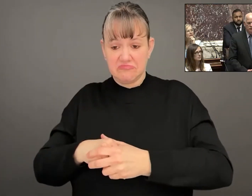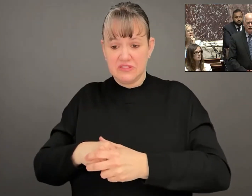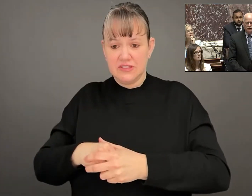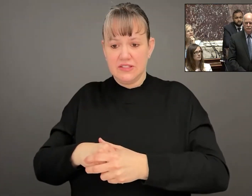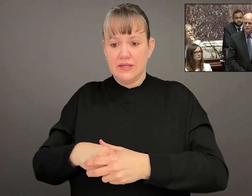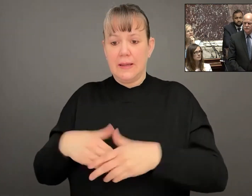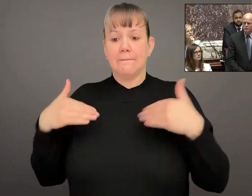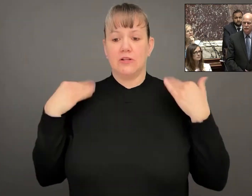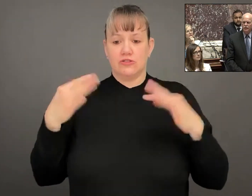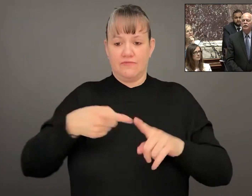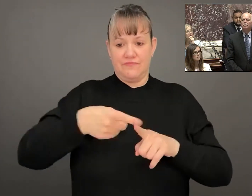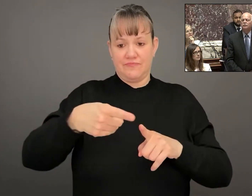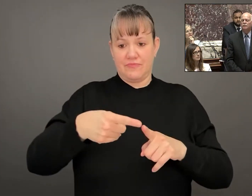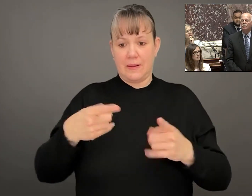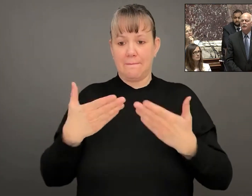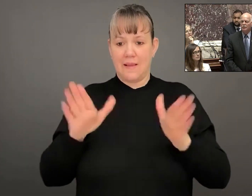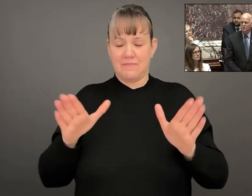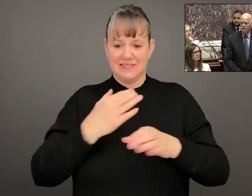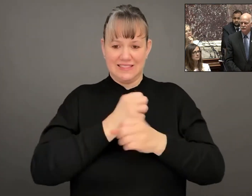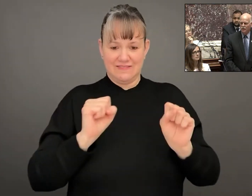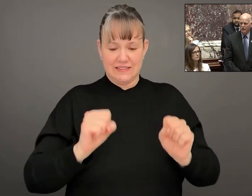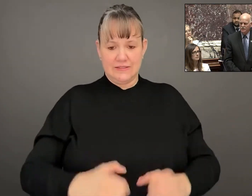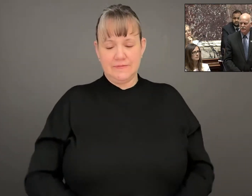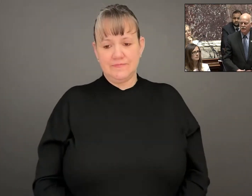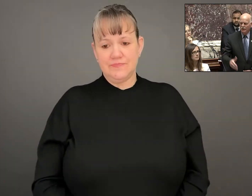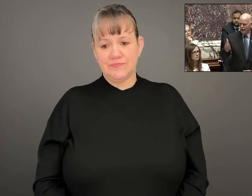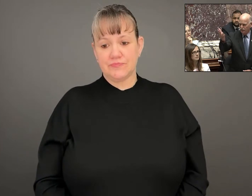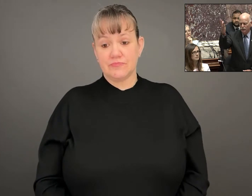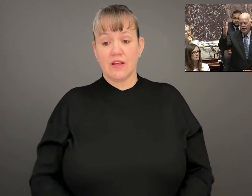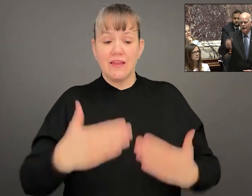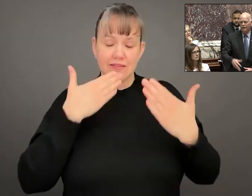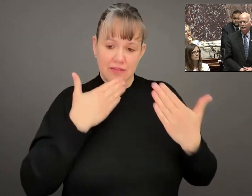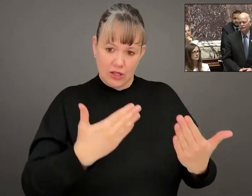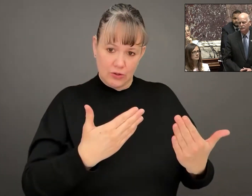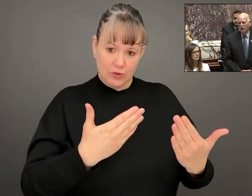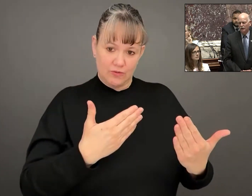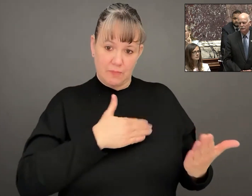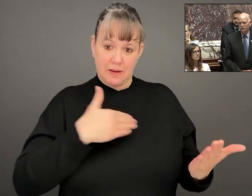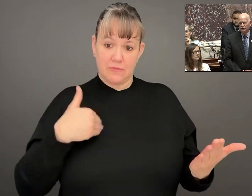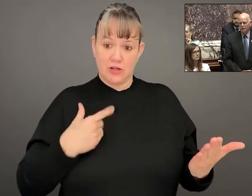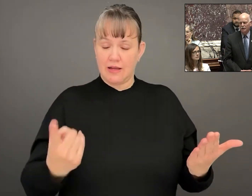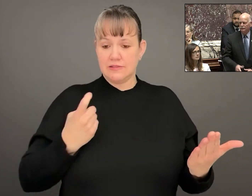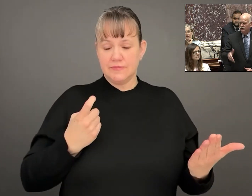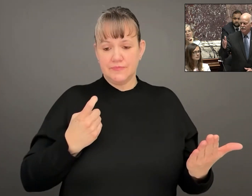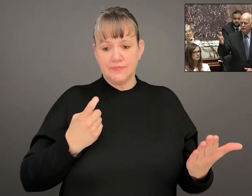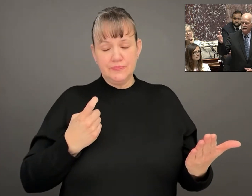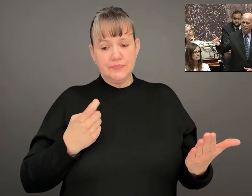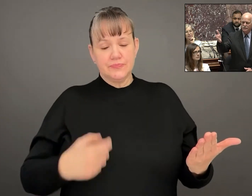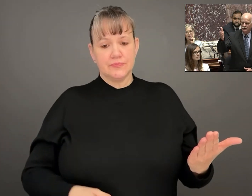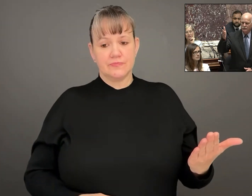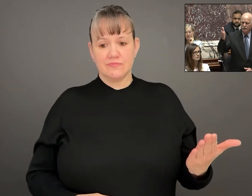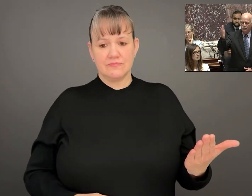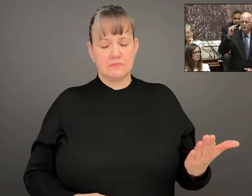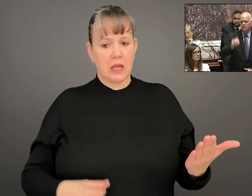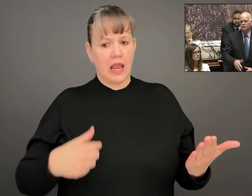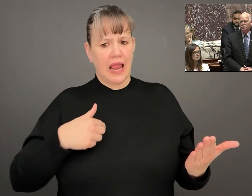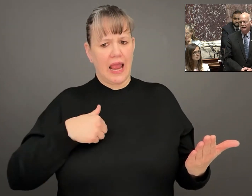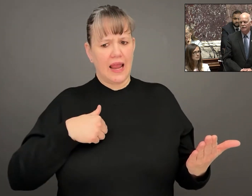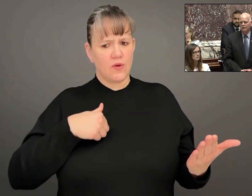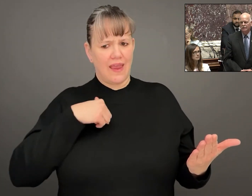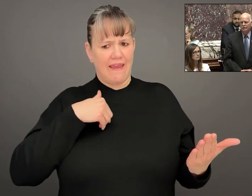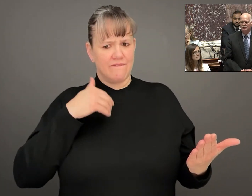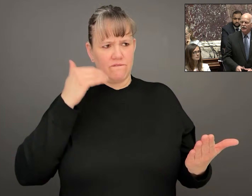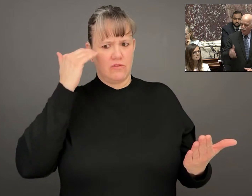Thank you, Mr. Speaker. Thank you to the member opposite for the question. I don't have knowledge of the incident of which you